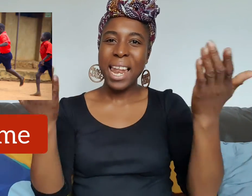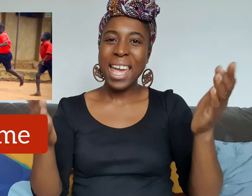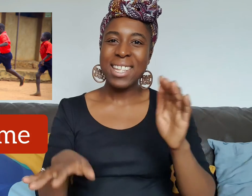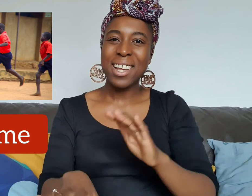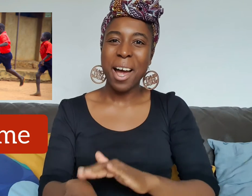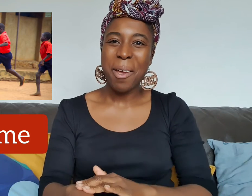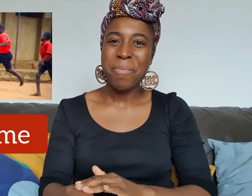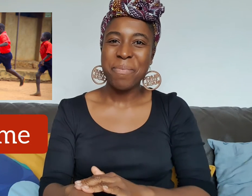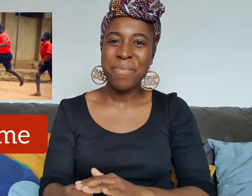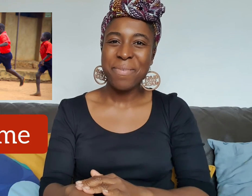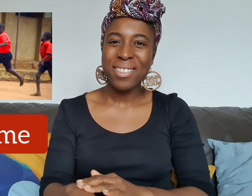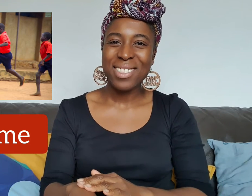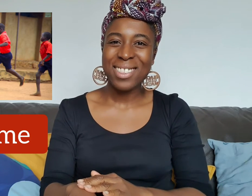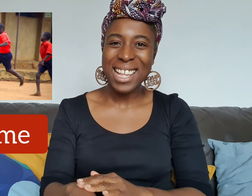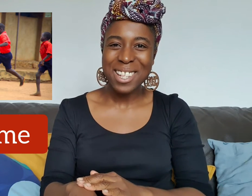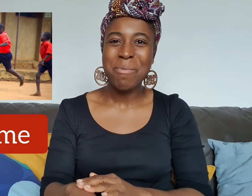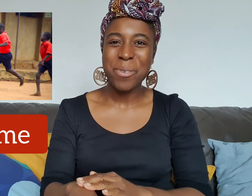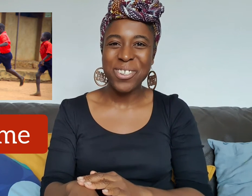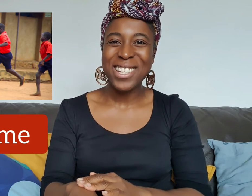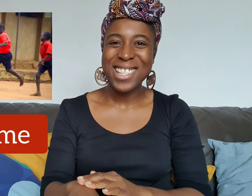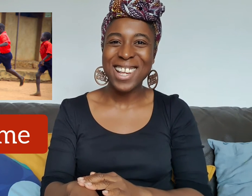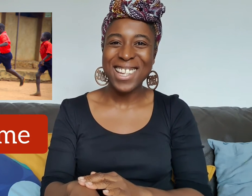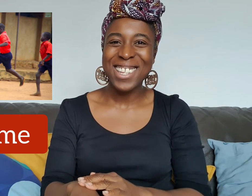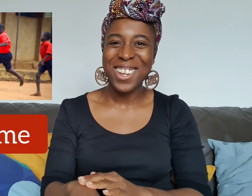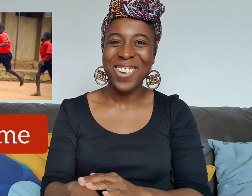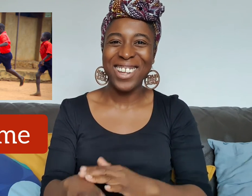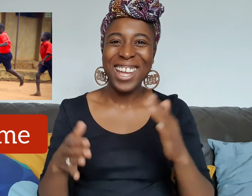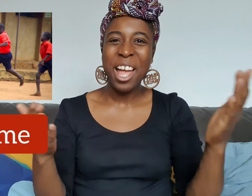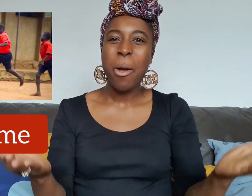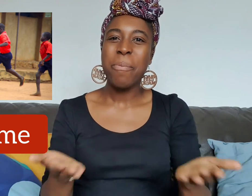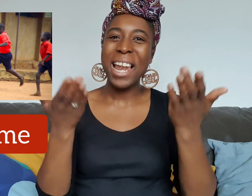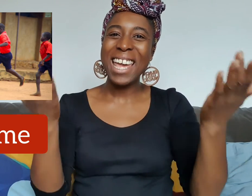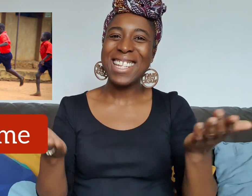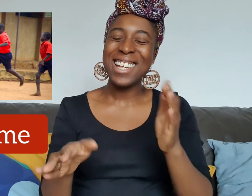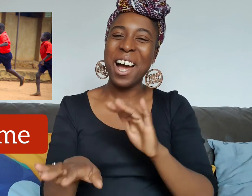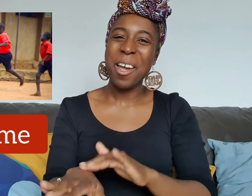Playtime. That's an important sign to know. Playtime.